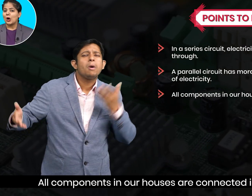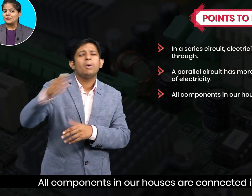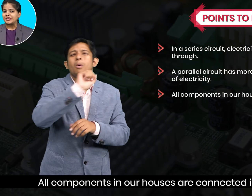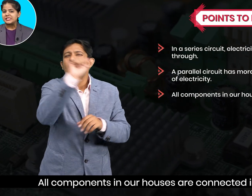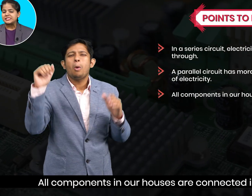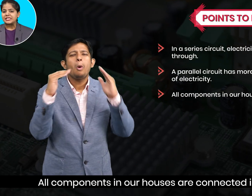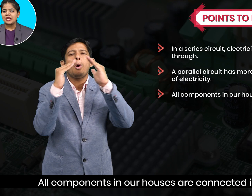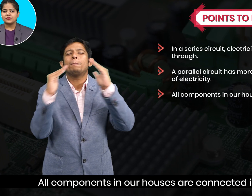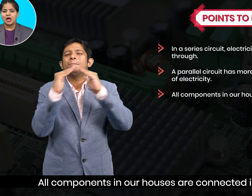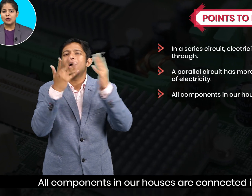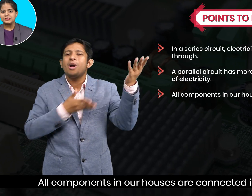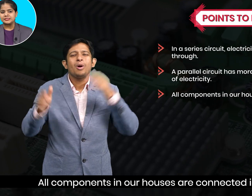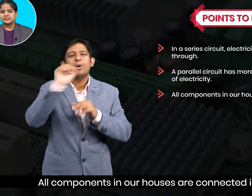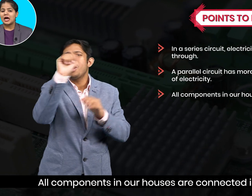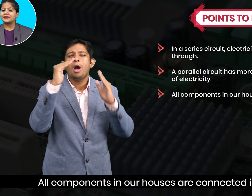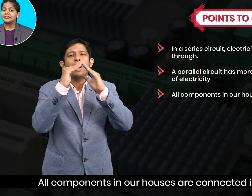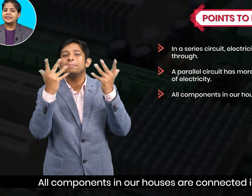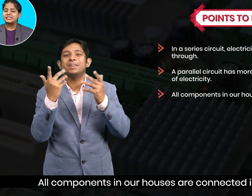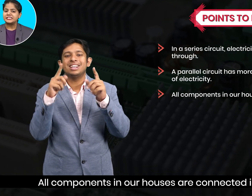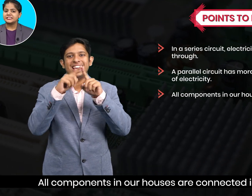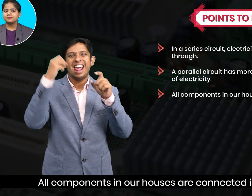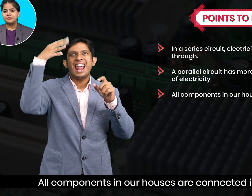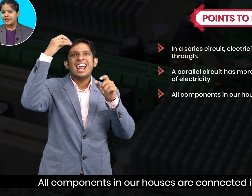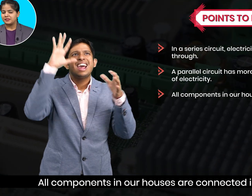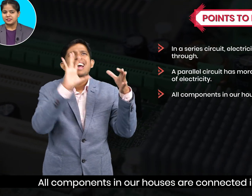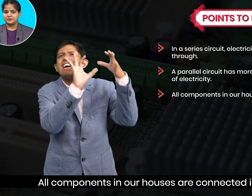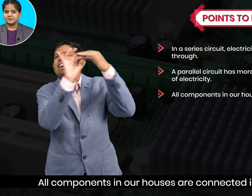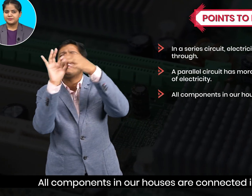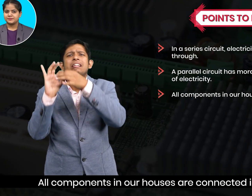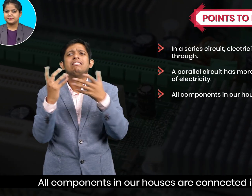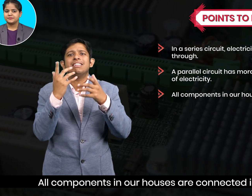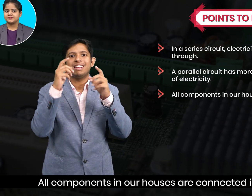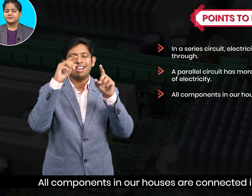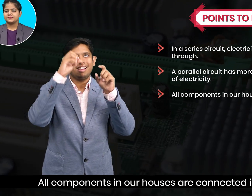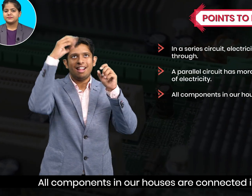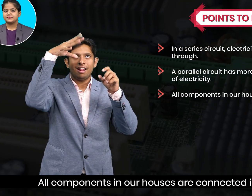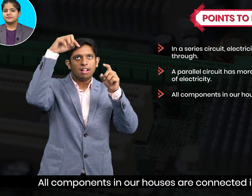All components in our houses are connected in parallel.